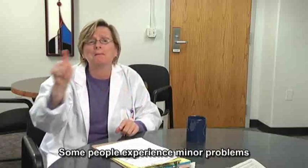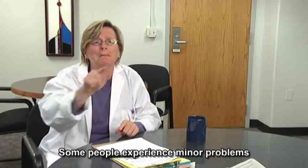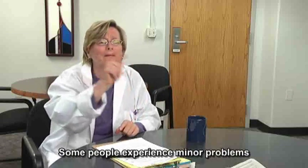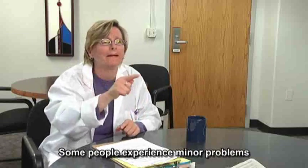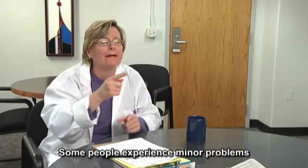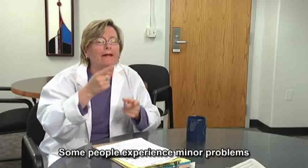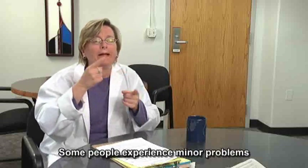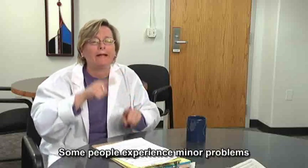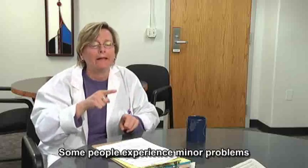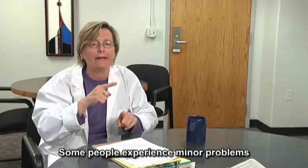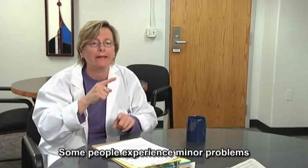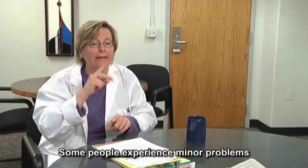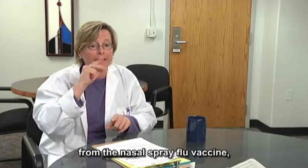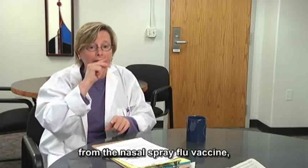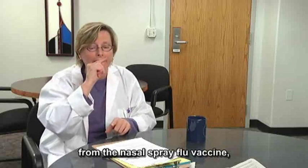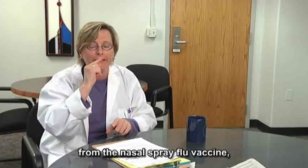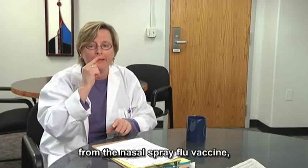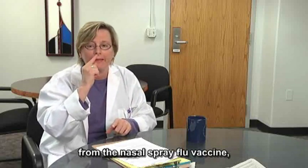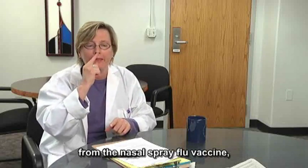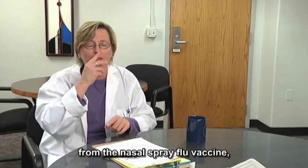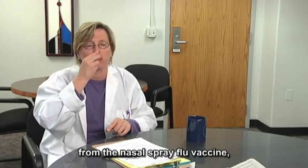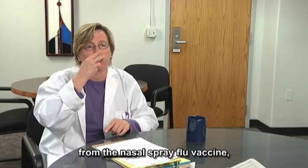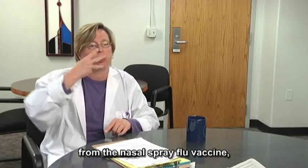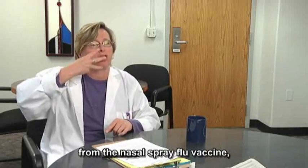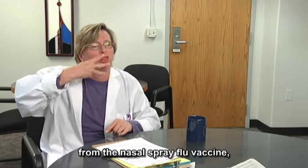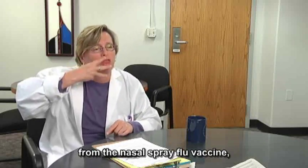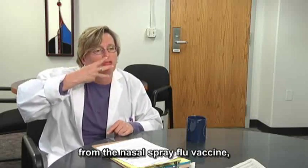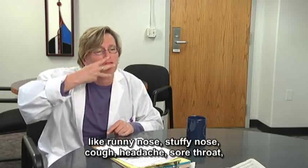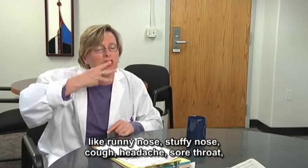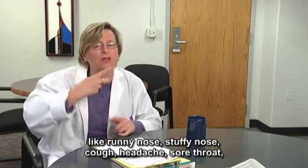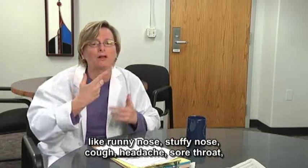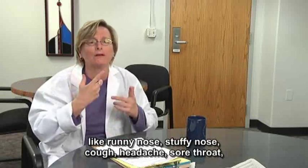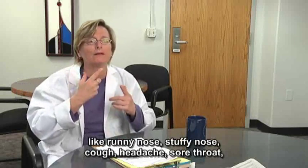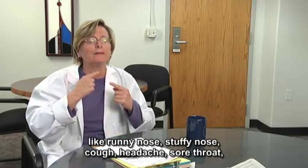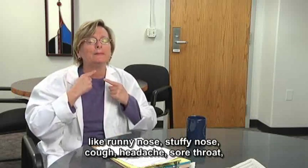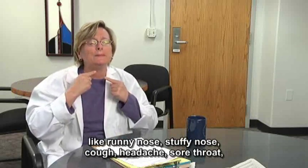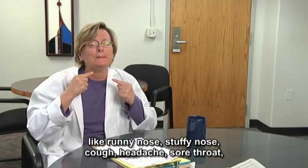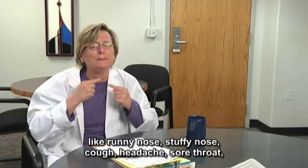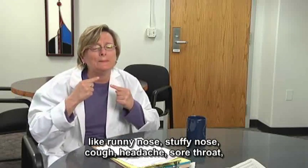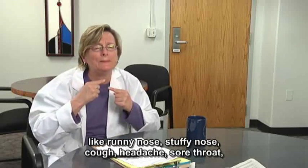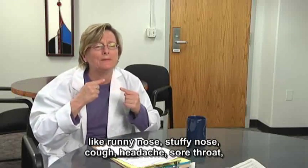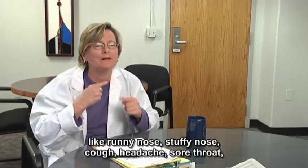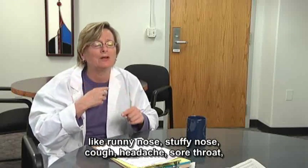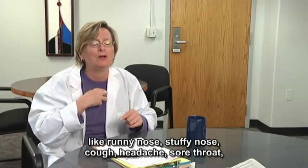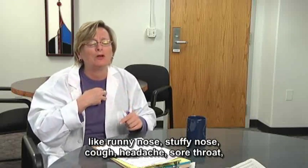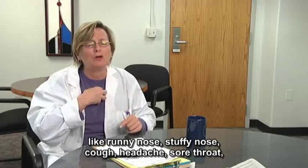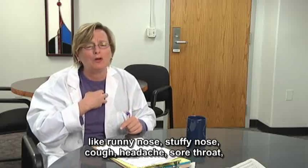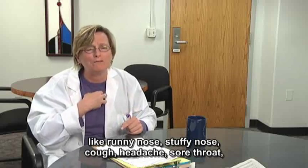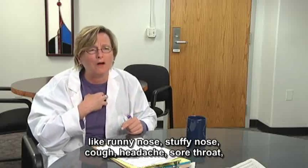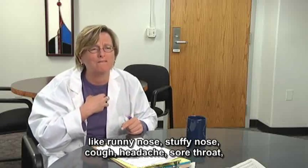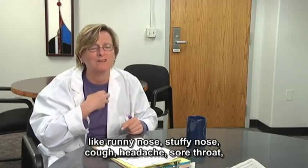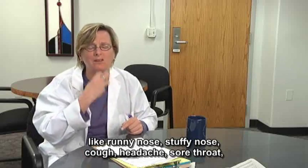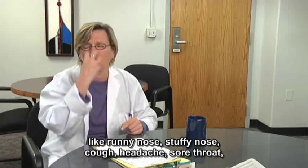minor problems from the nasal spray flu vaccine, like runny nose, stuffy nose, cough,